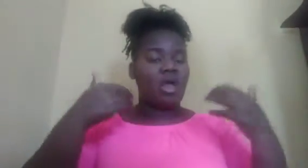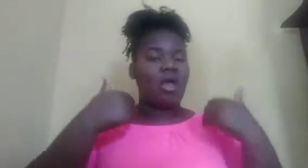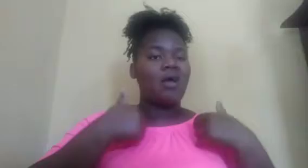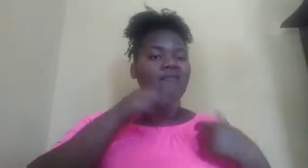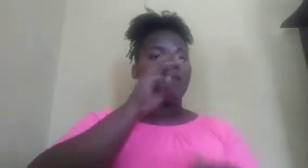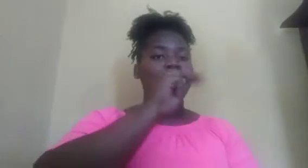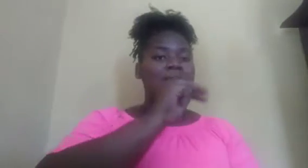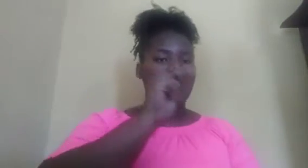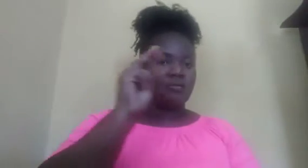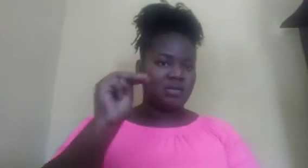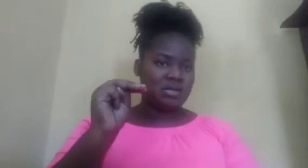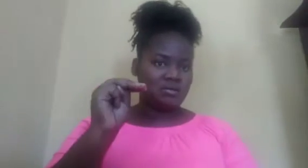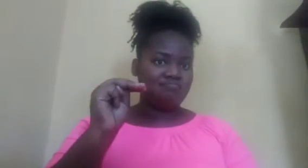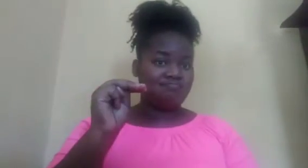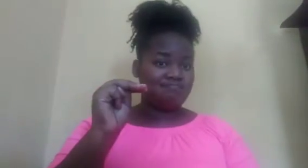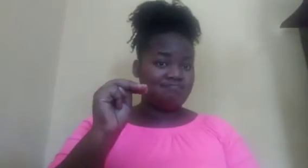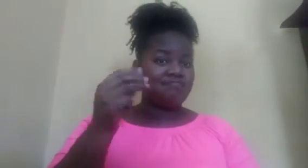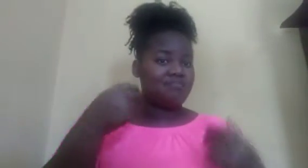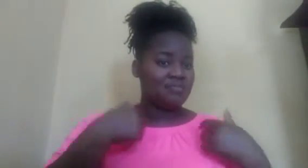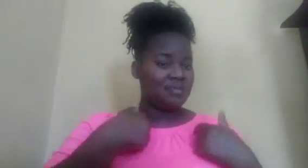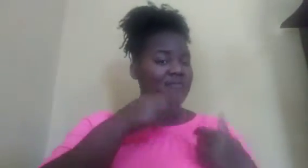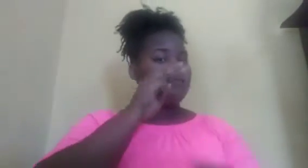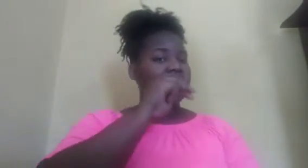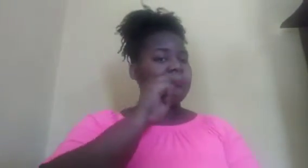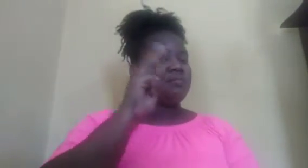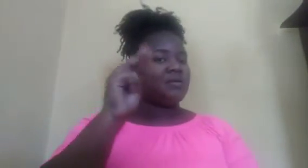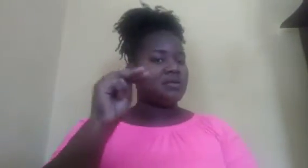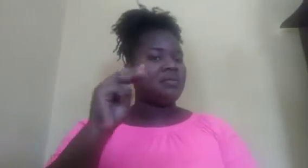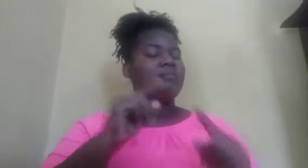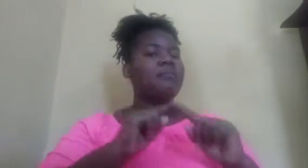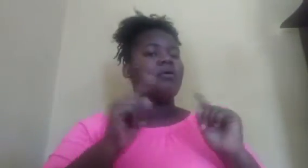This is a ruler and it has millimeters.